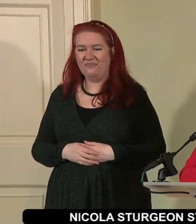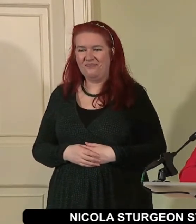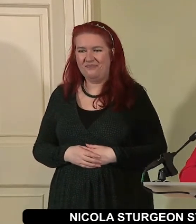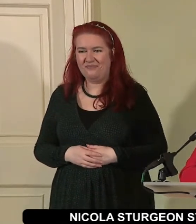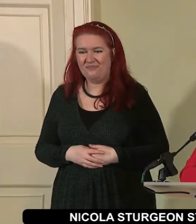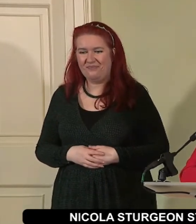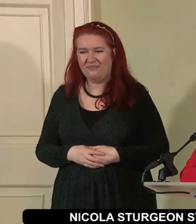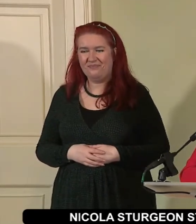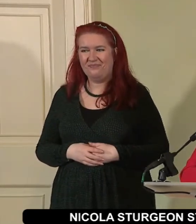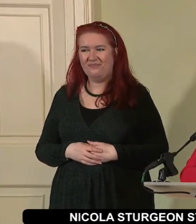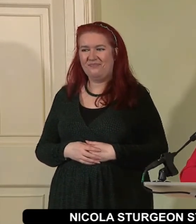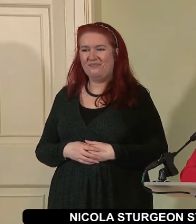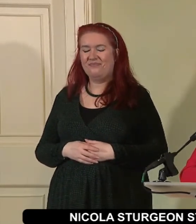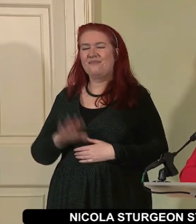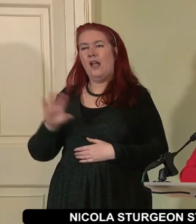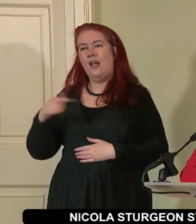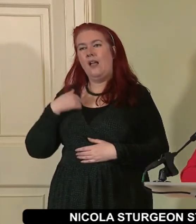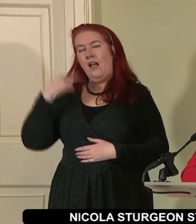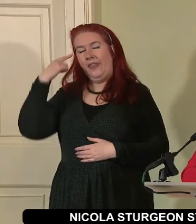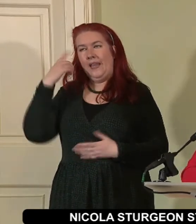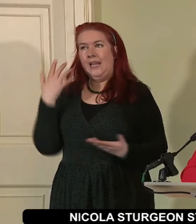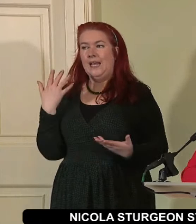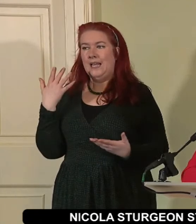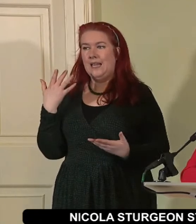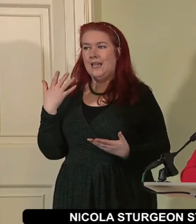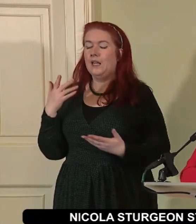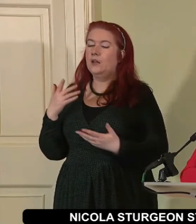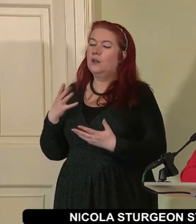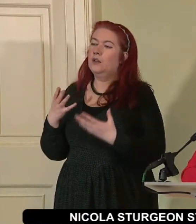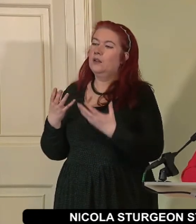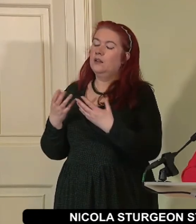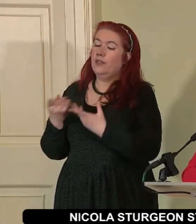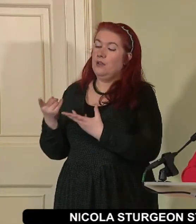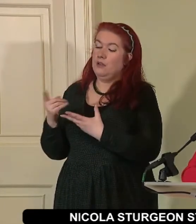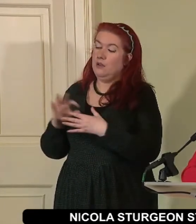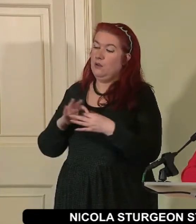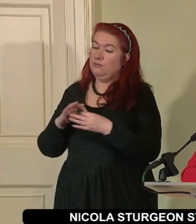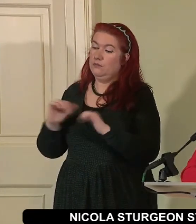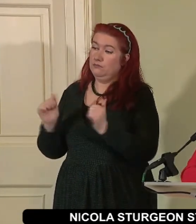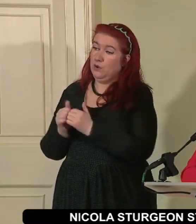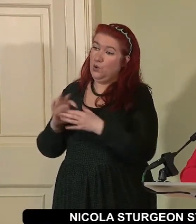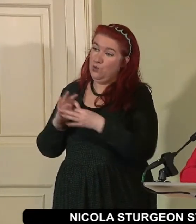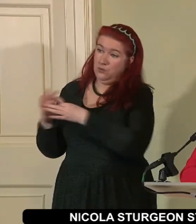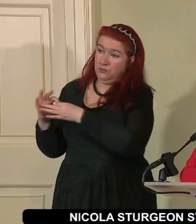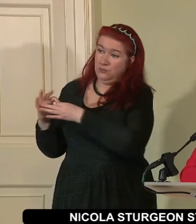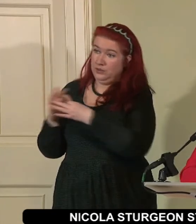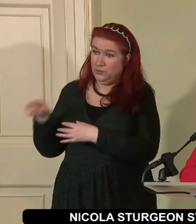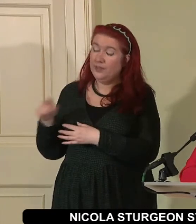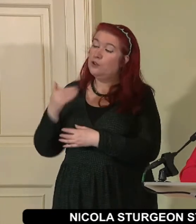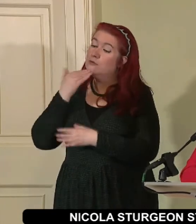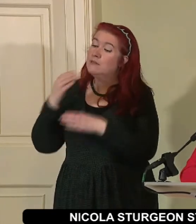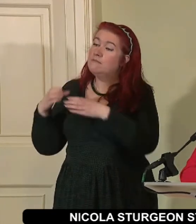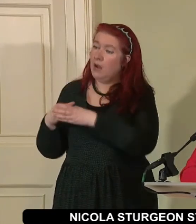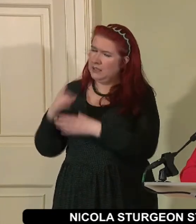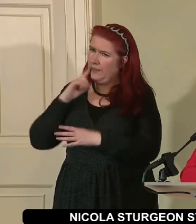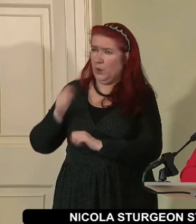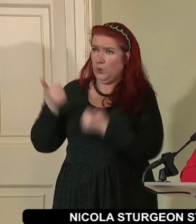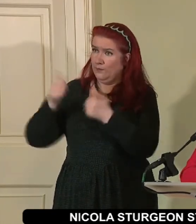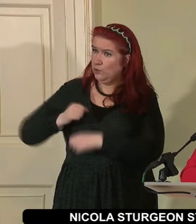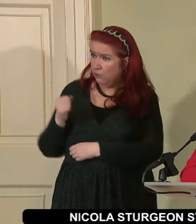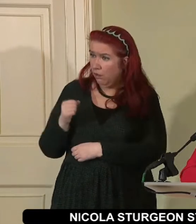But, you know, I think the cooperation agreement with the Greens has been a thoroughly good thing for the government, for the country, and I would hope to